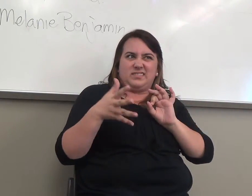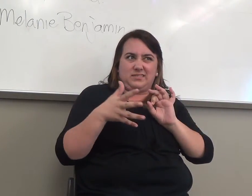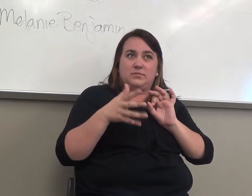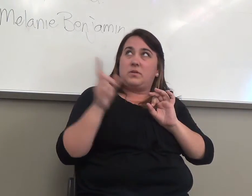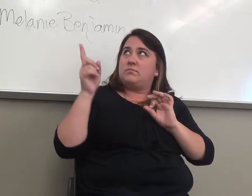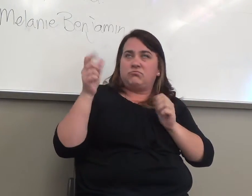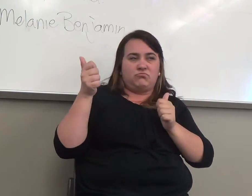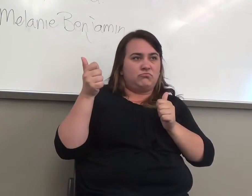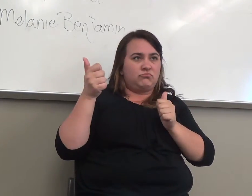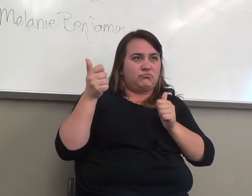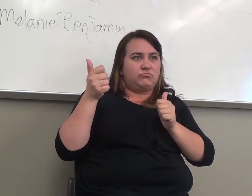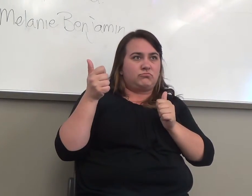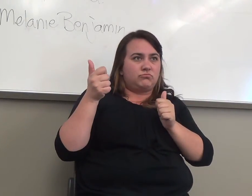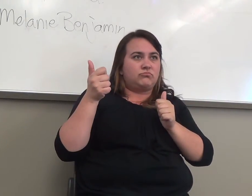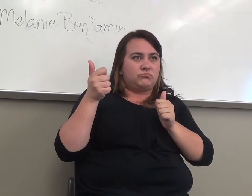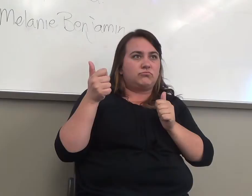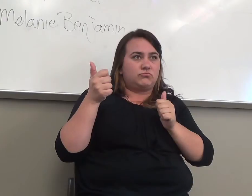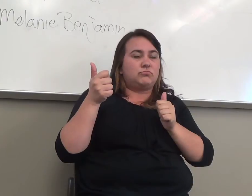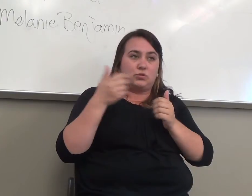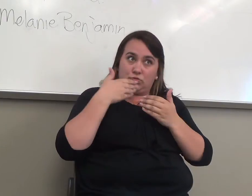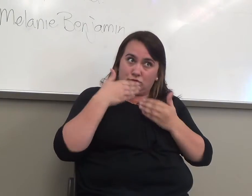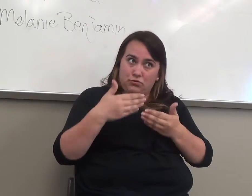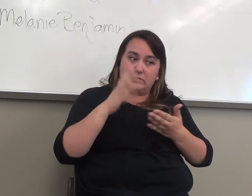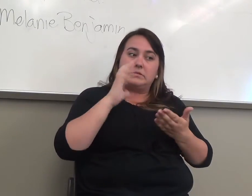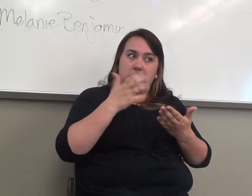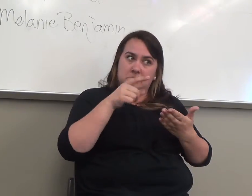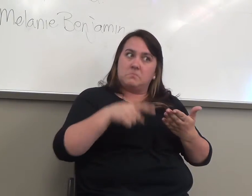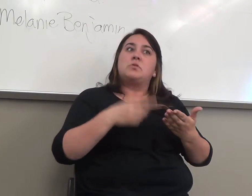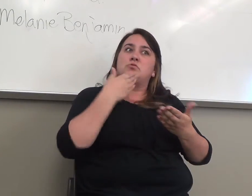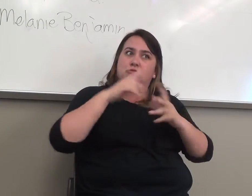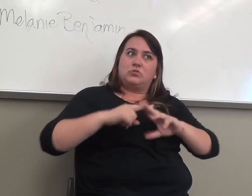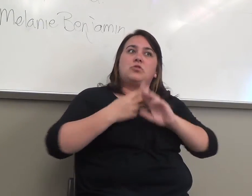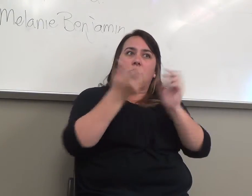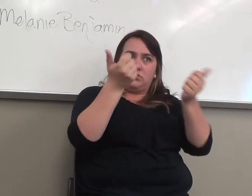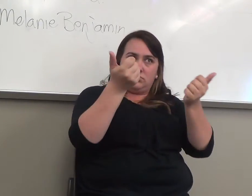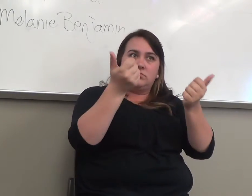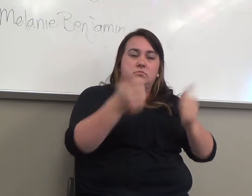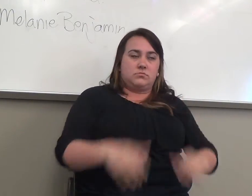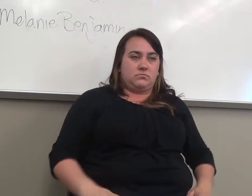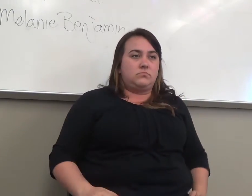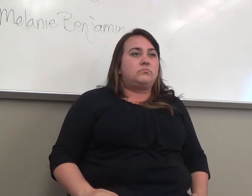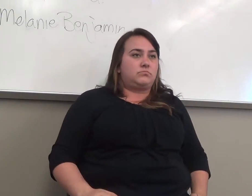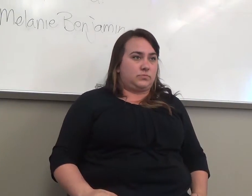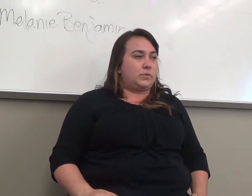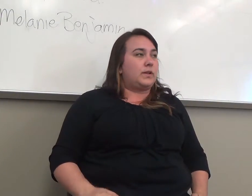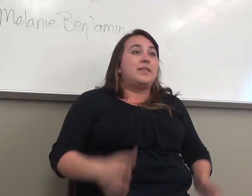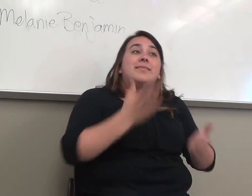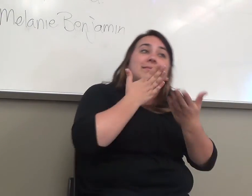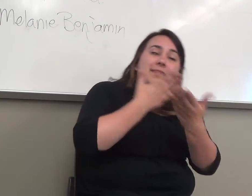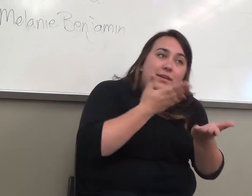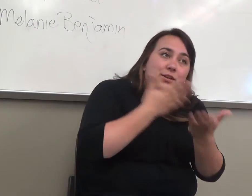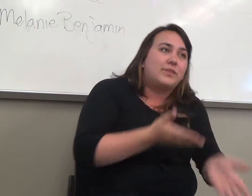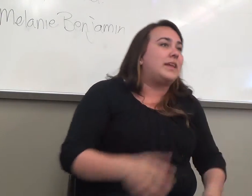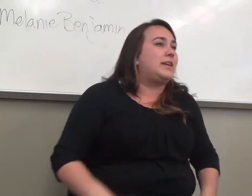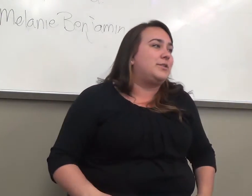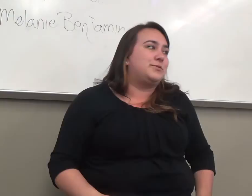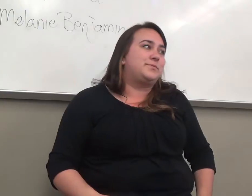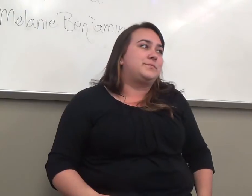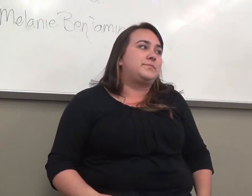Okay? Good. It looks like she's in a good start. Okay, so thank you. Thank you. What I would like